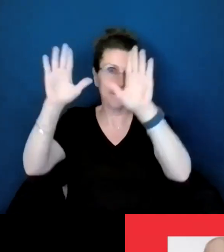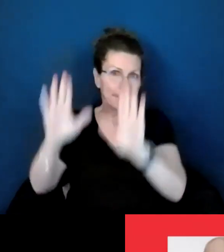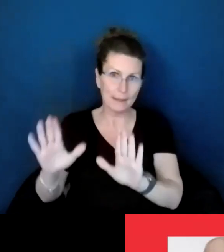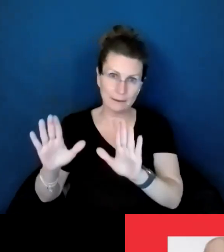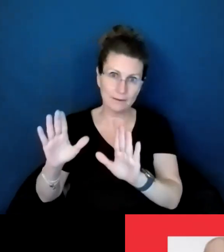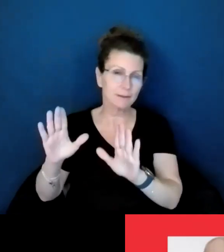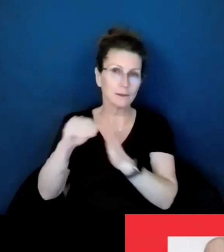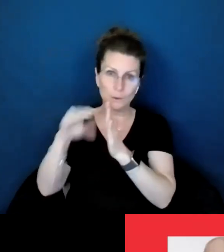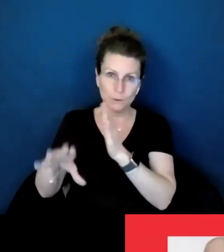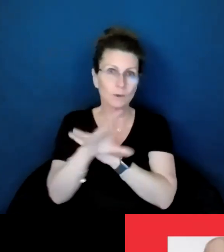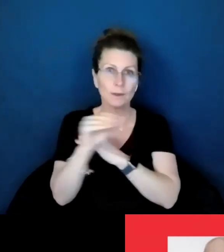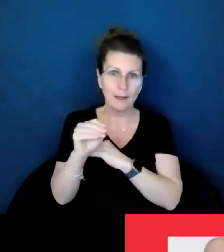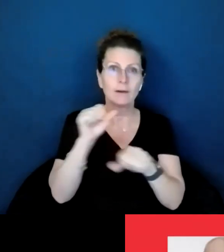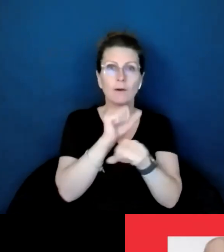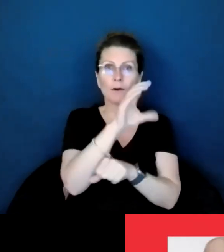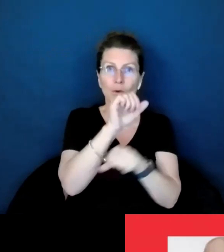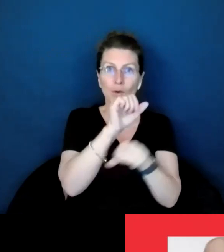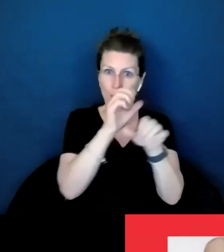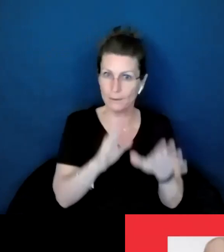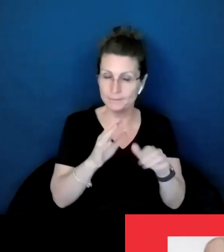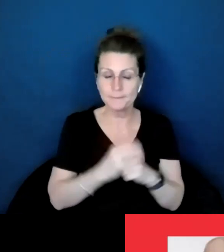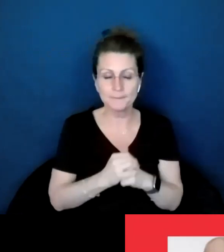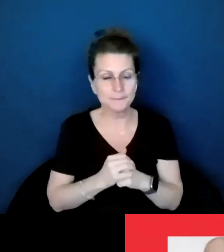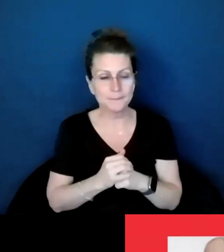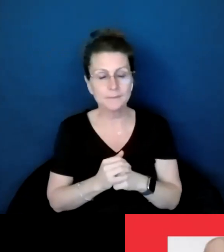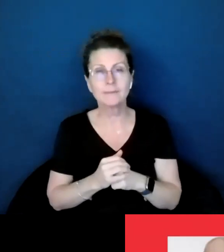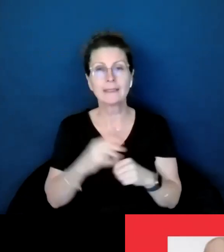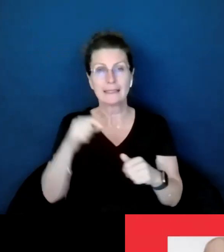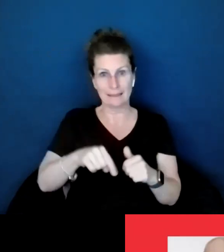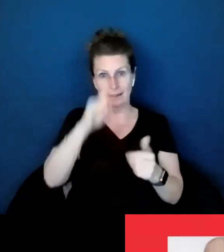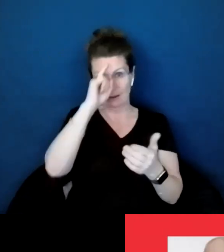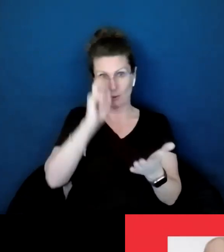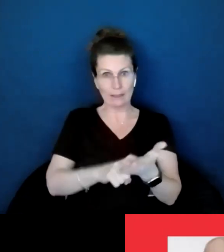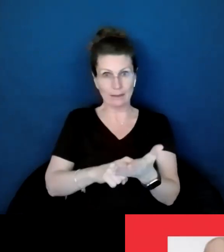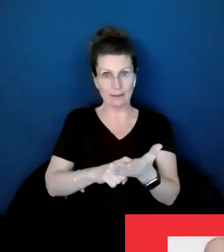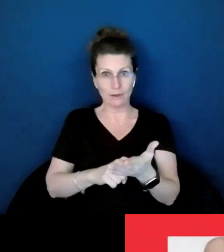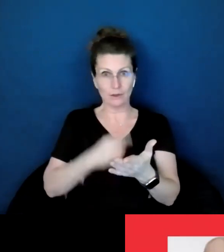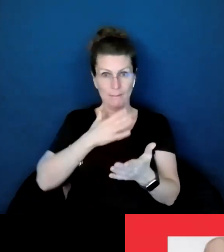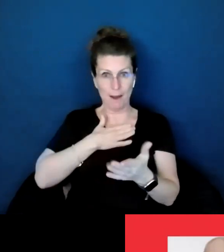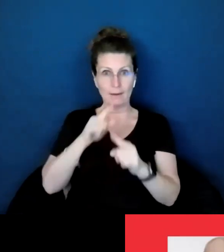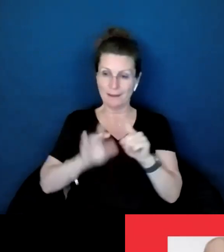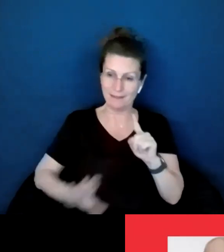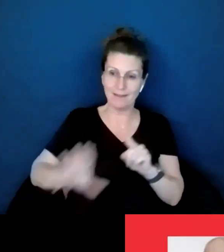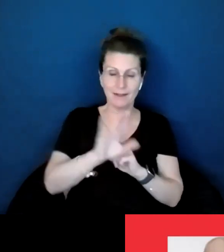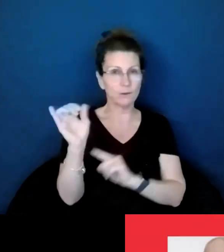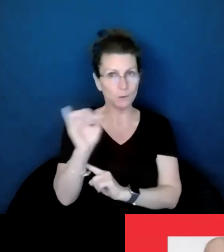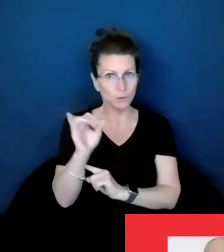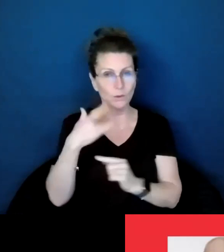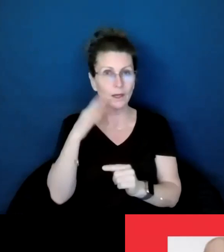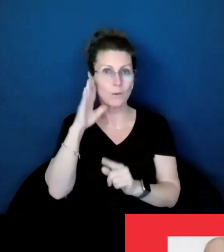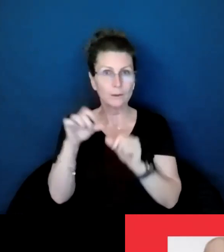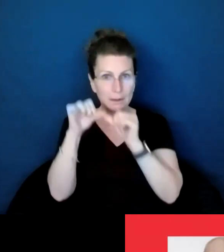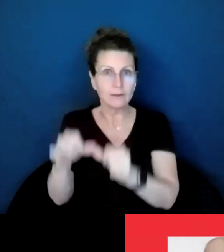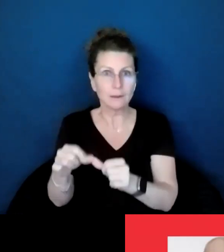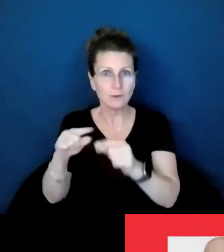graduate students. This recognition is as much theirs as it is mine. I will continue to do my part to